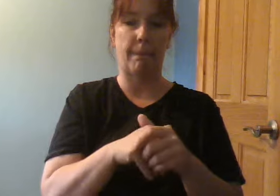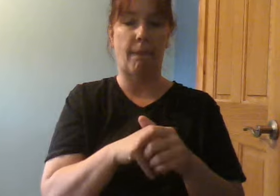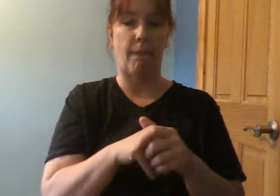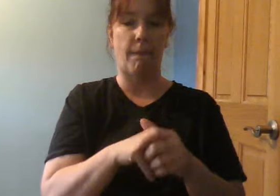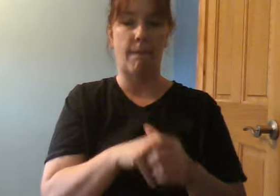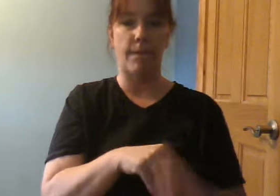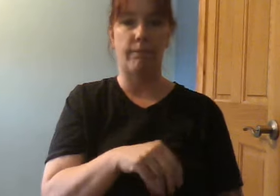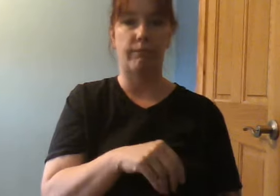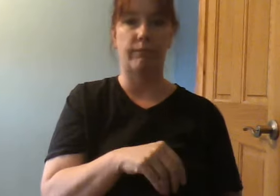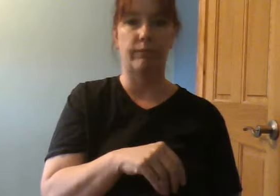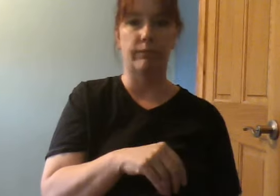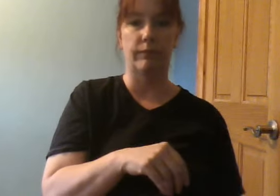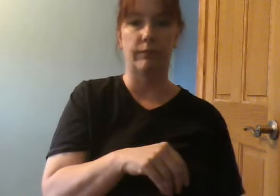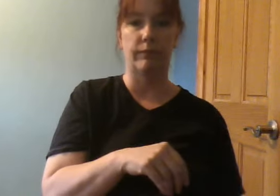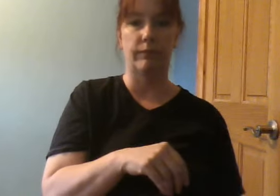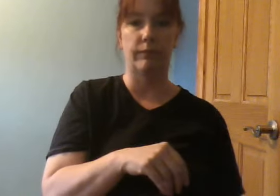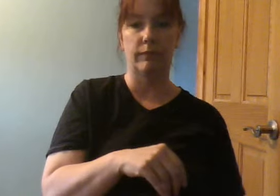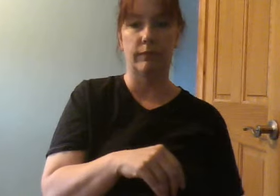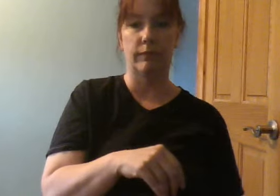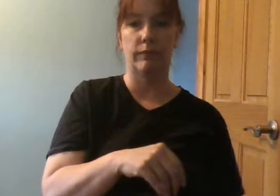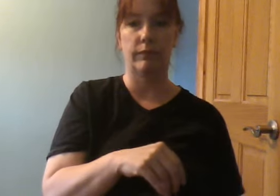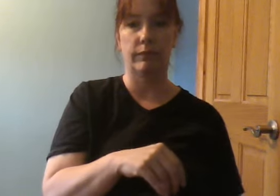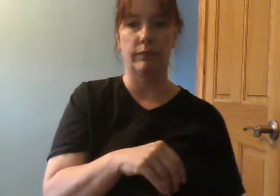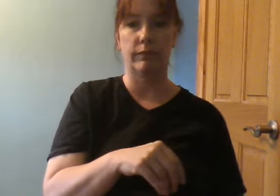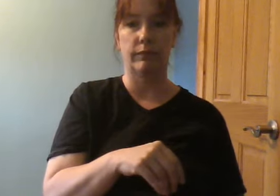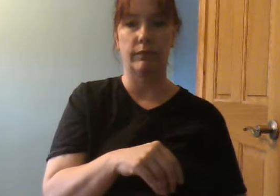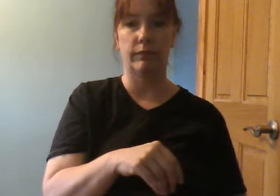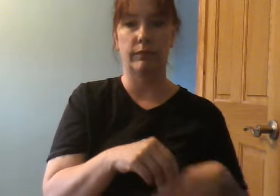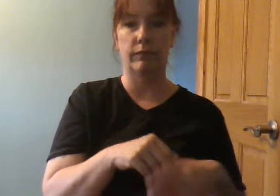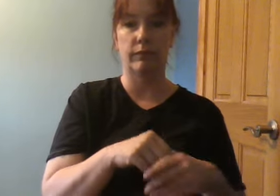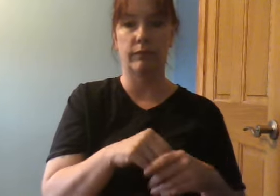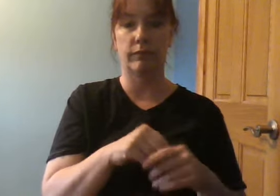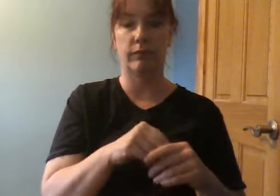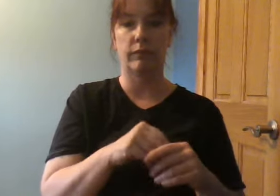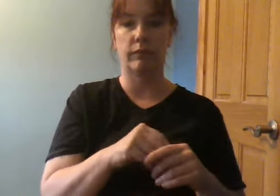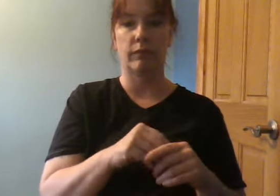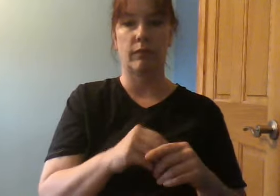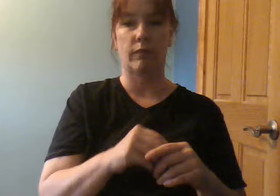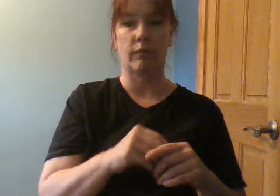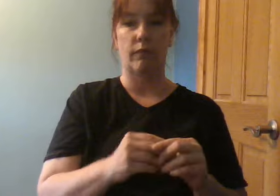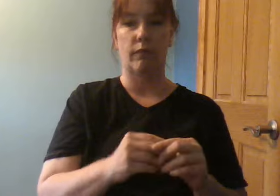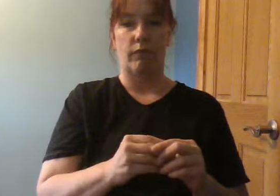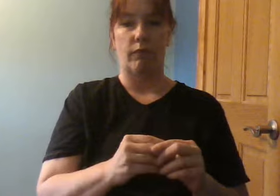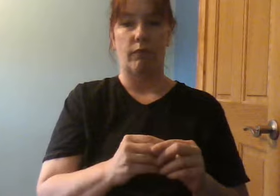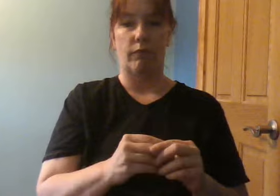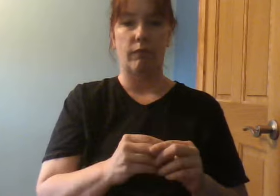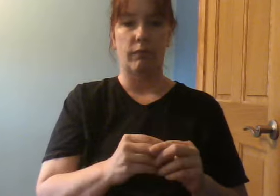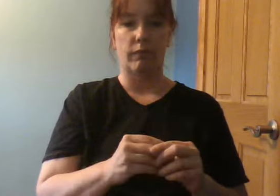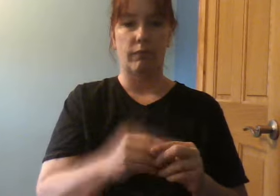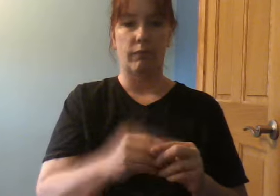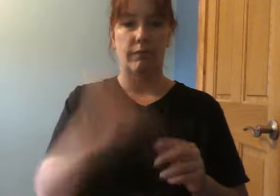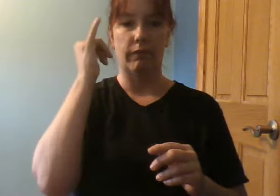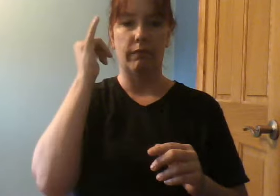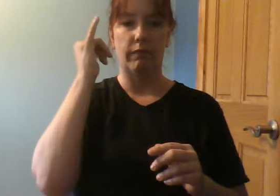have an identity and you don't like it because it's subverted in some way, or it's insecure, or it's inappropriate, you just delete it and get another one. The idea that